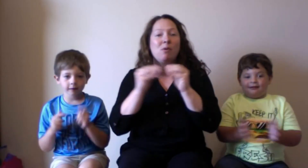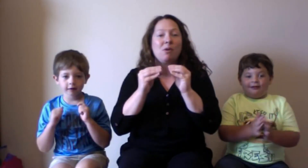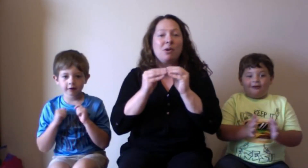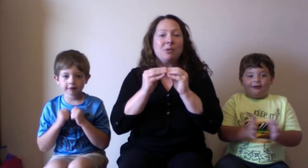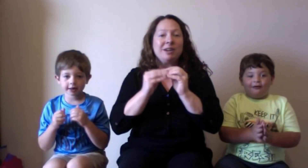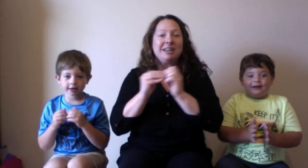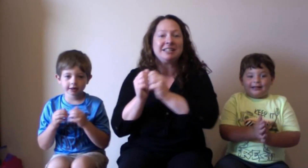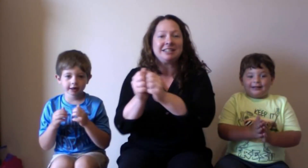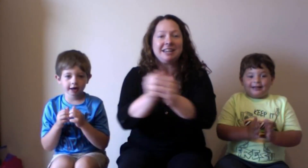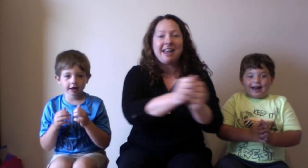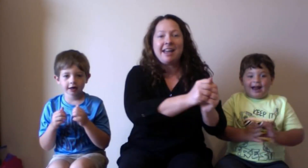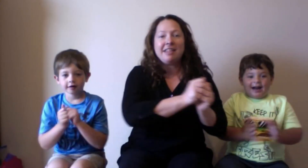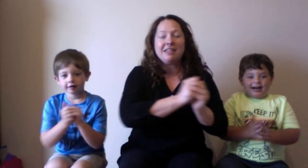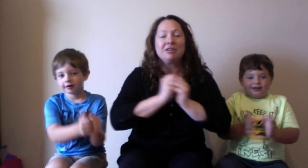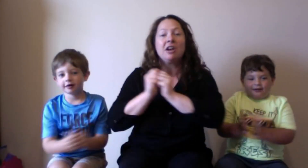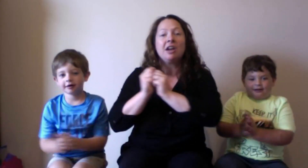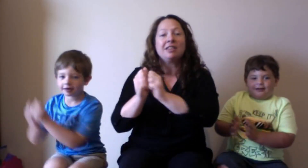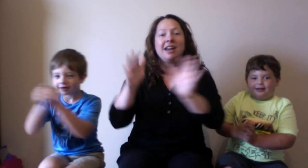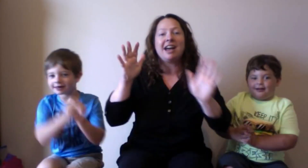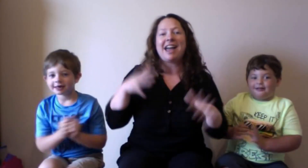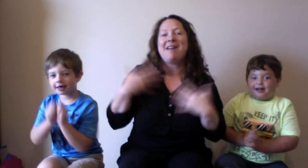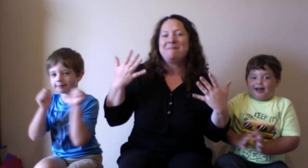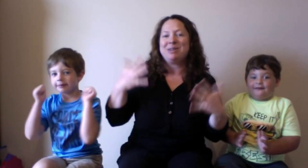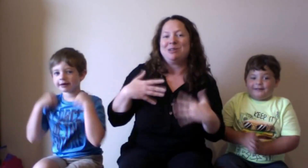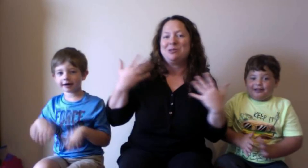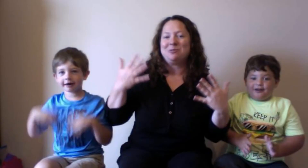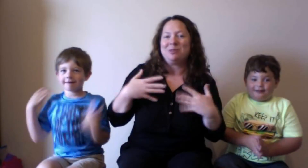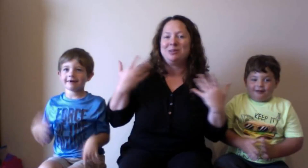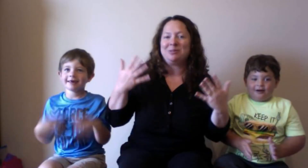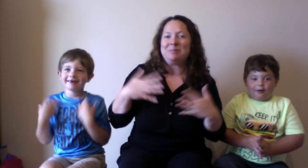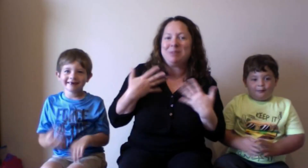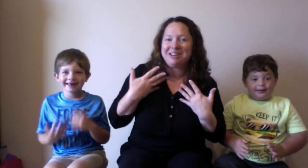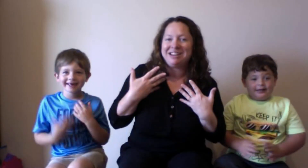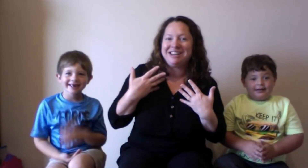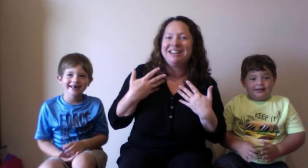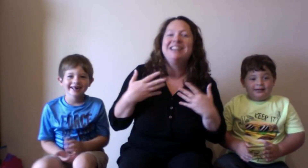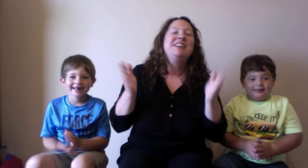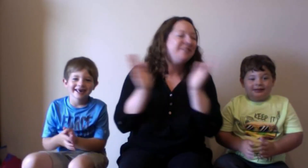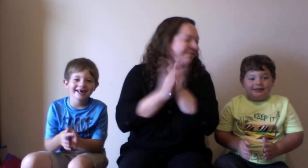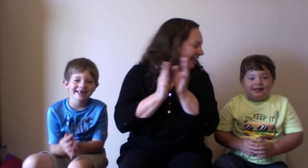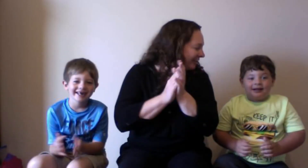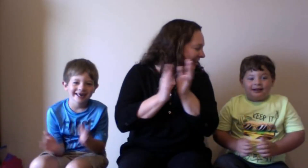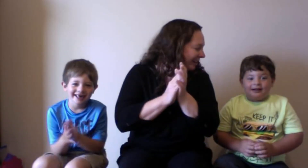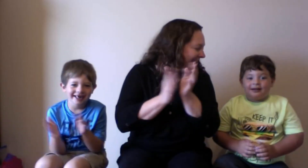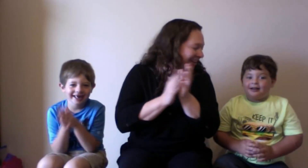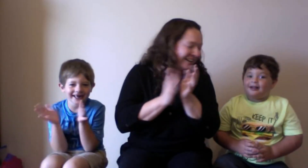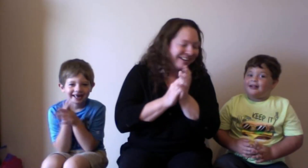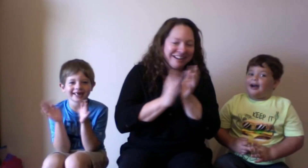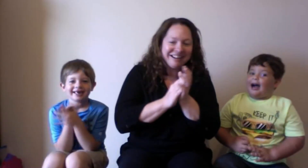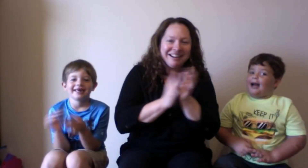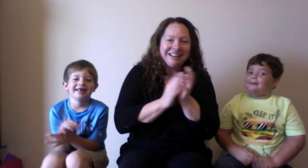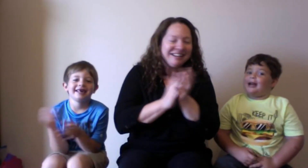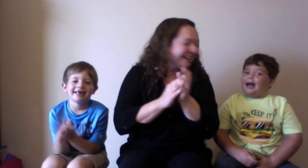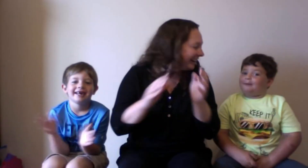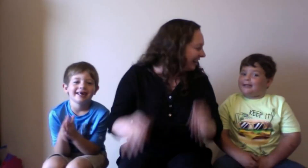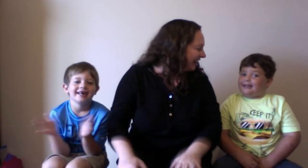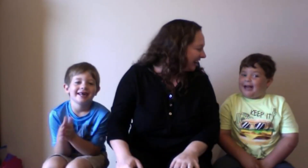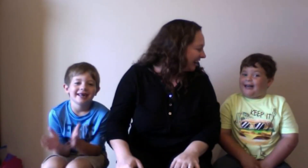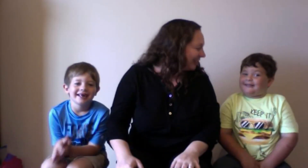we get together, the happier we'll be. Very good. I'm happy now. You're